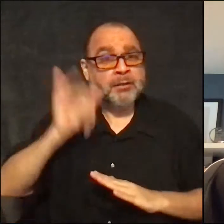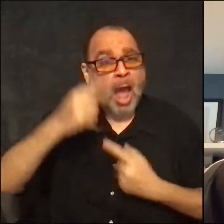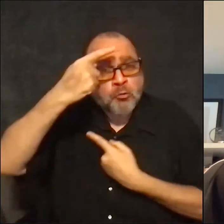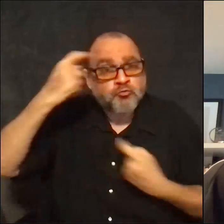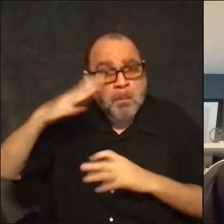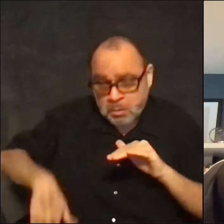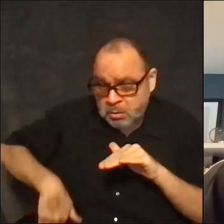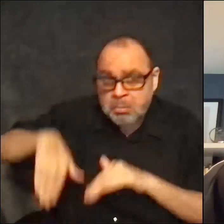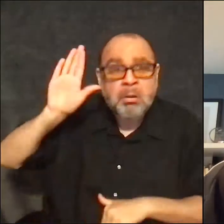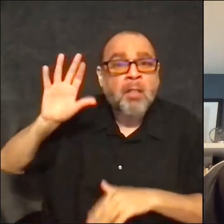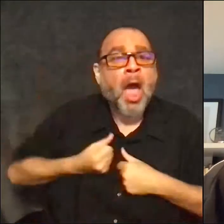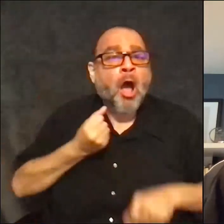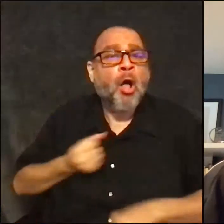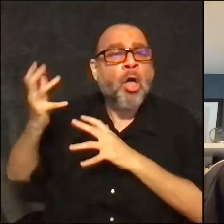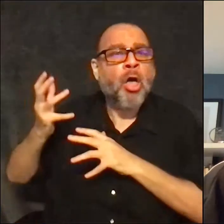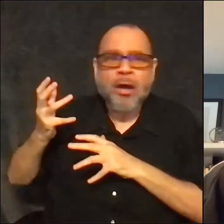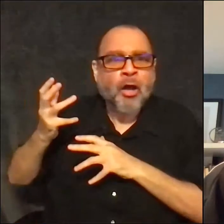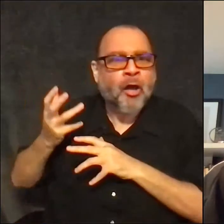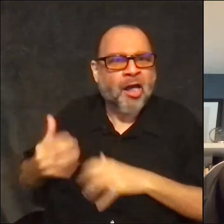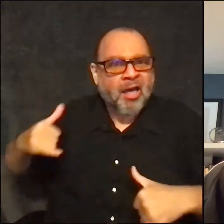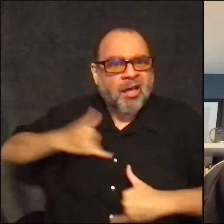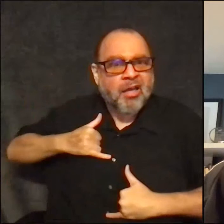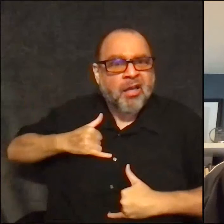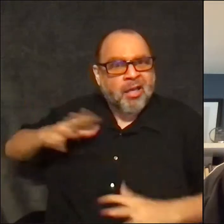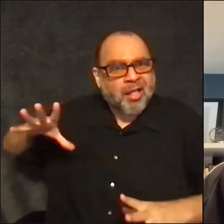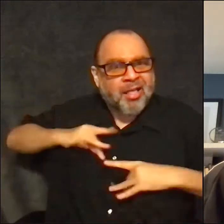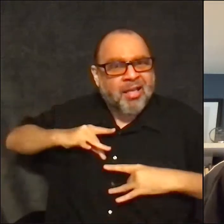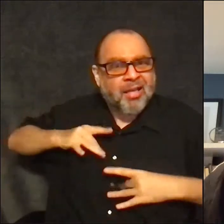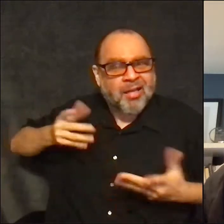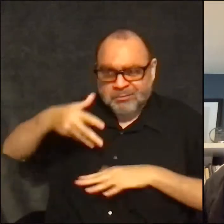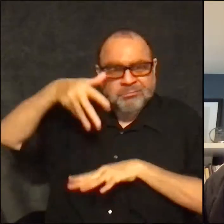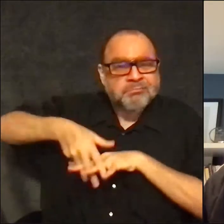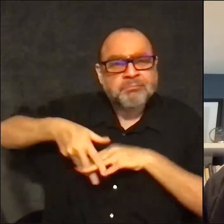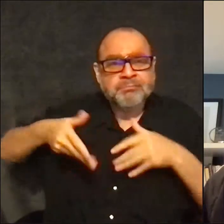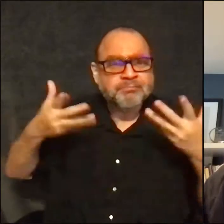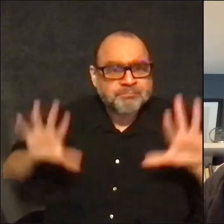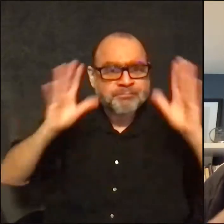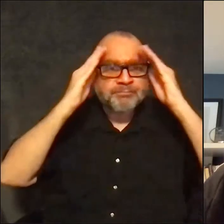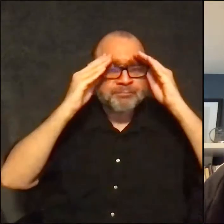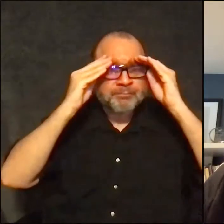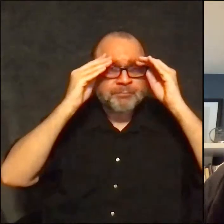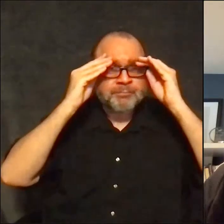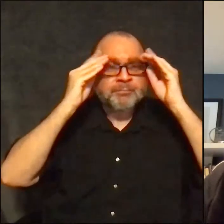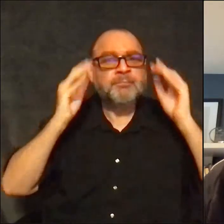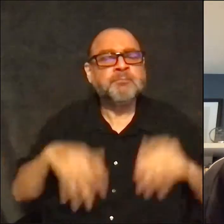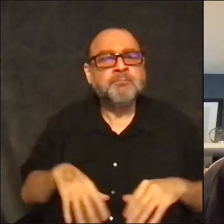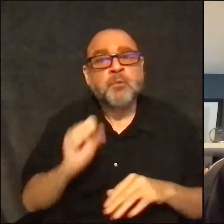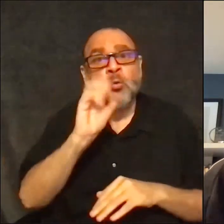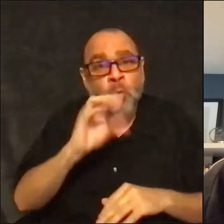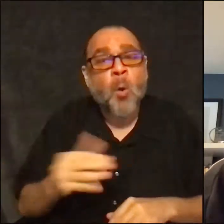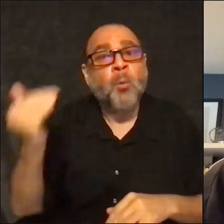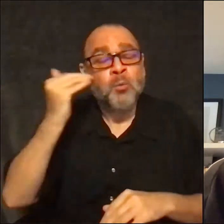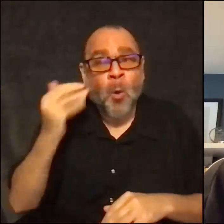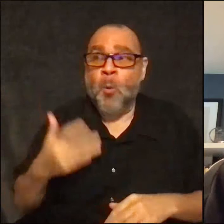been to therapy, you know that childhood trauma is often at the root of most of our adult mental